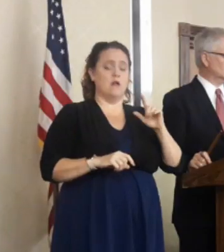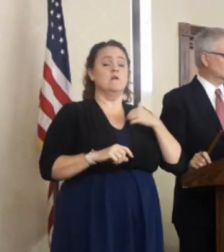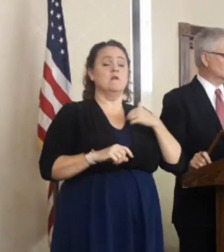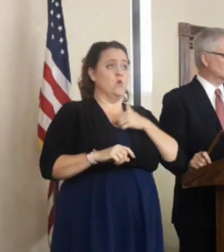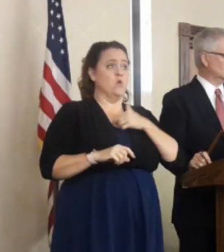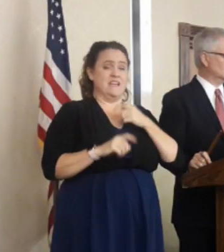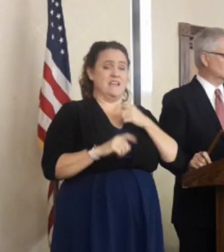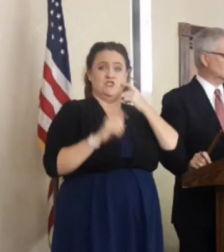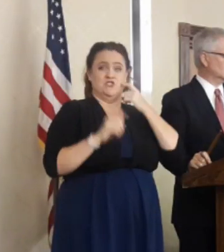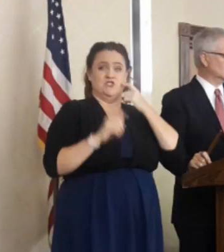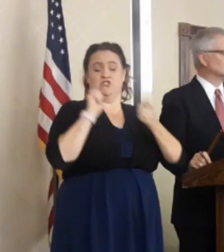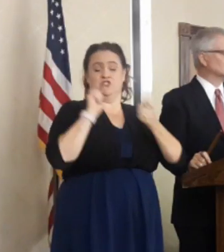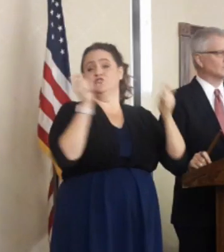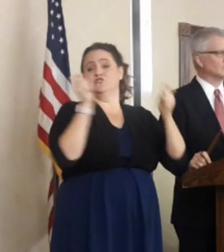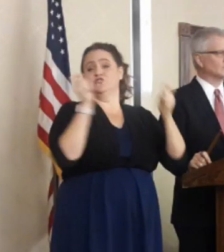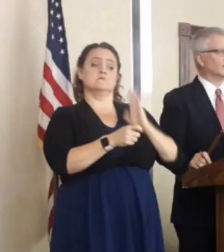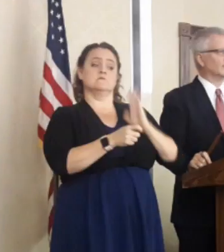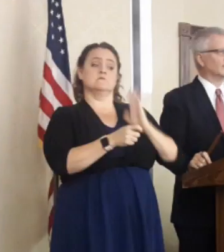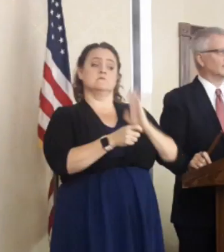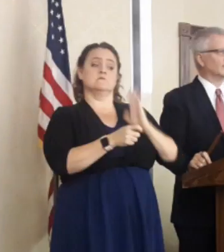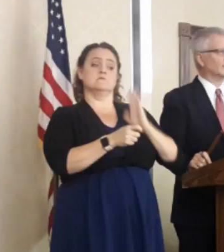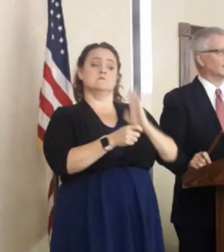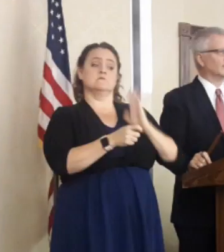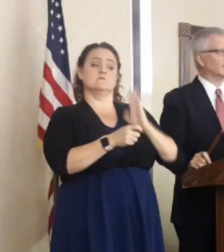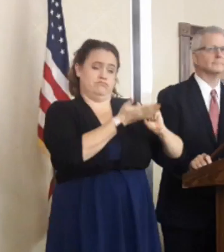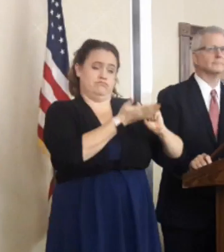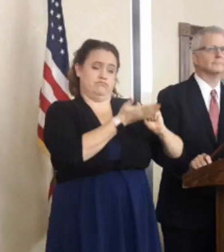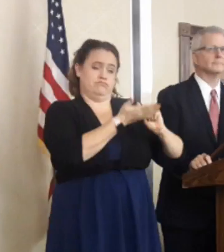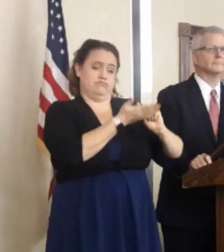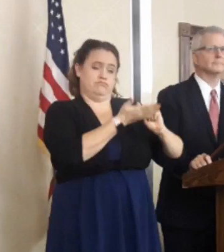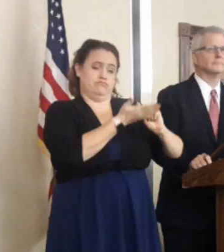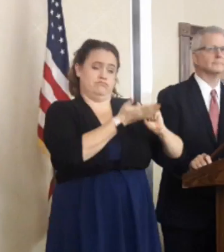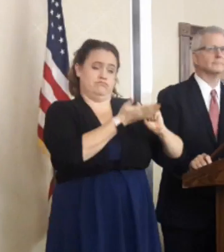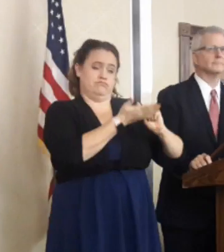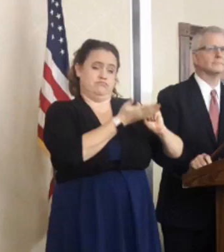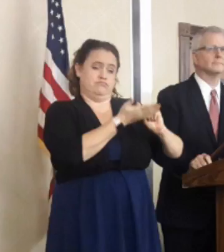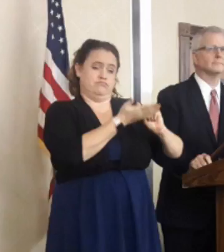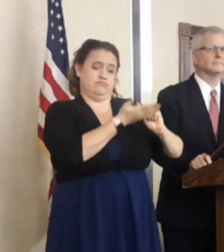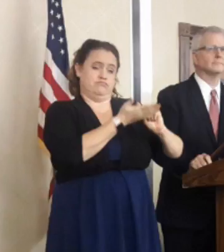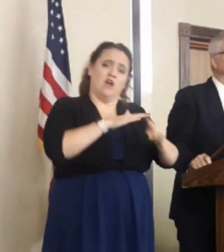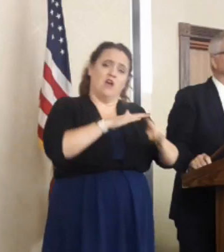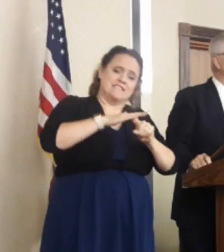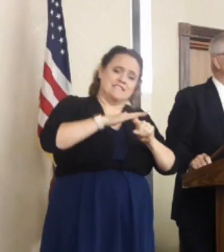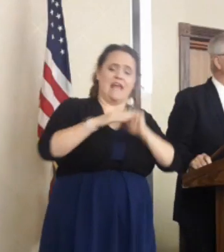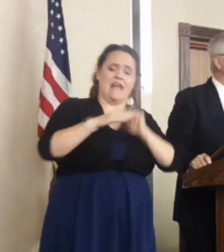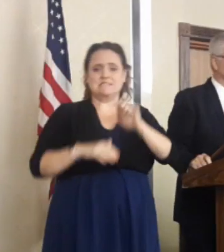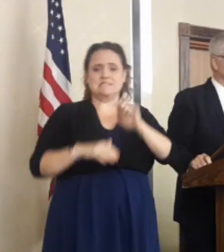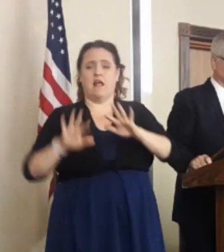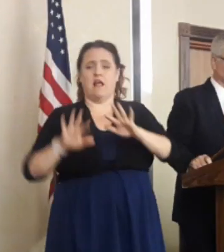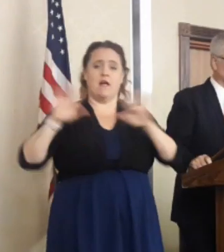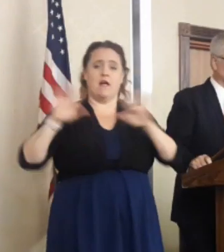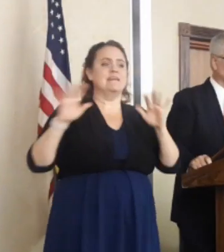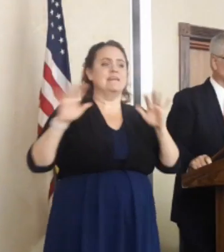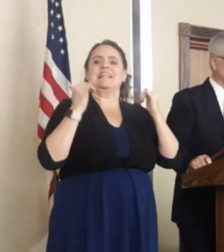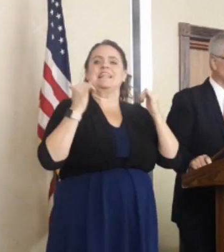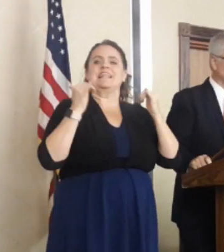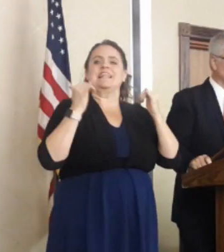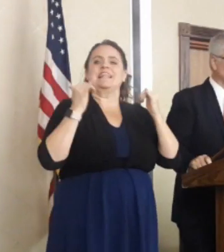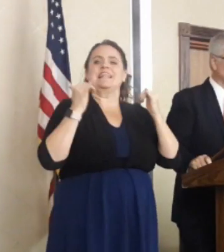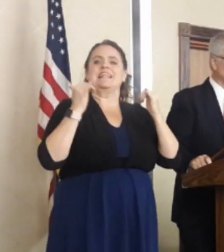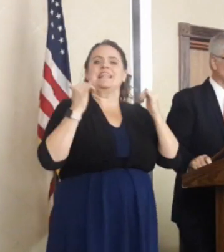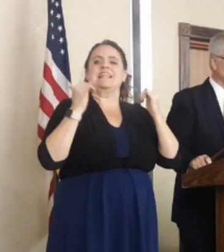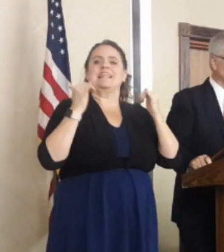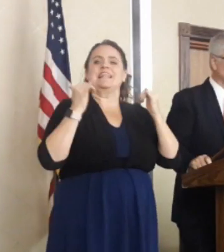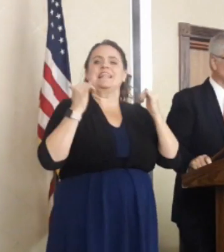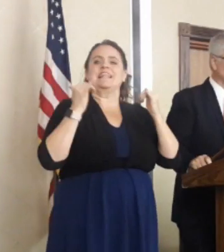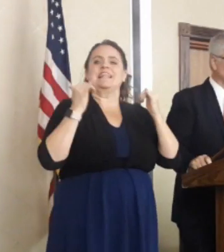1,000 pieces of paper. They had to gripe and fill it out and scan it and send it in or mail it in. It's all electronic now. And this is the guy